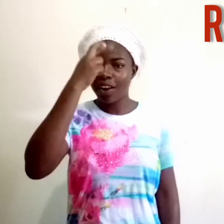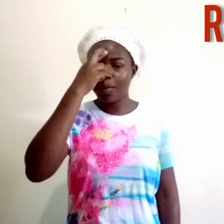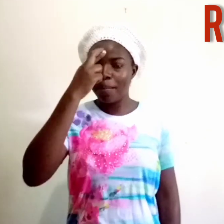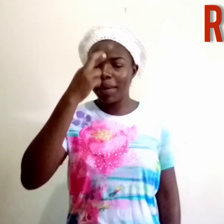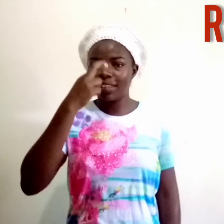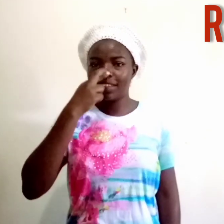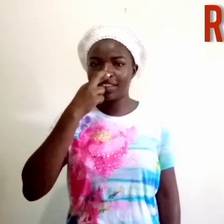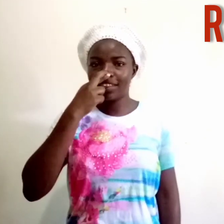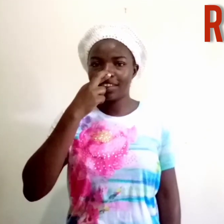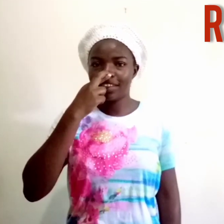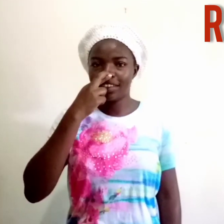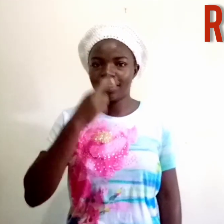Romans,